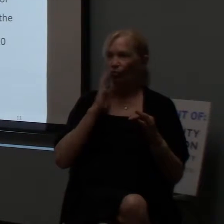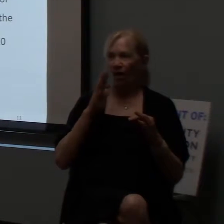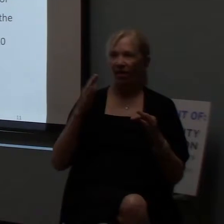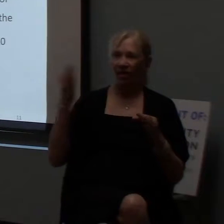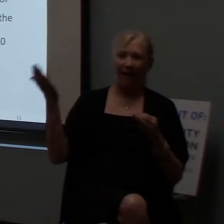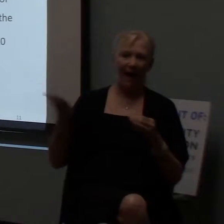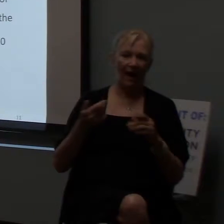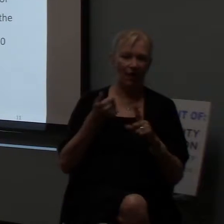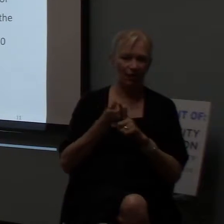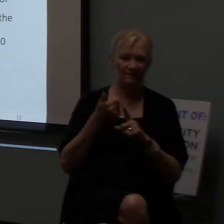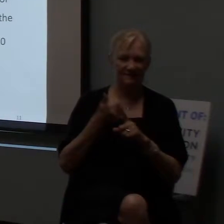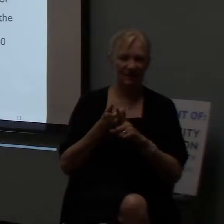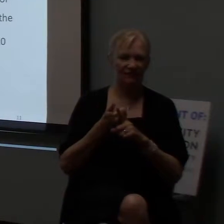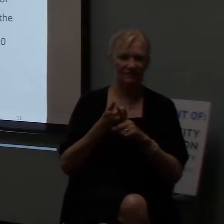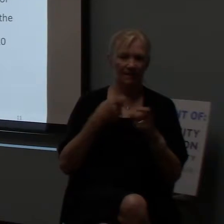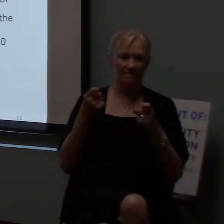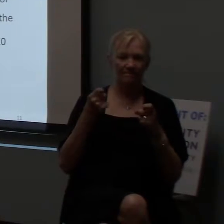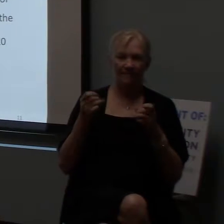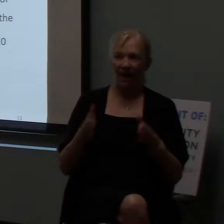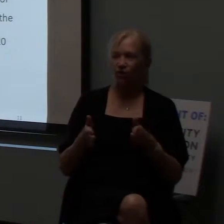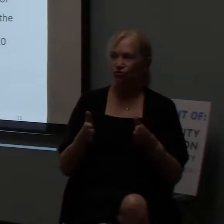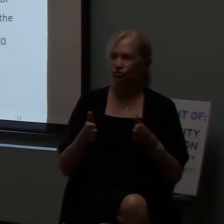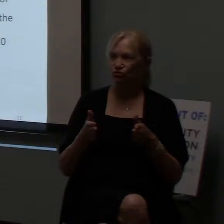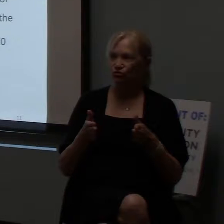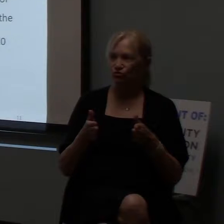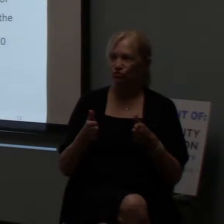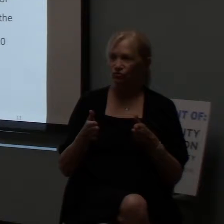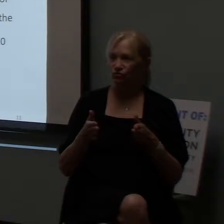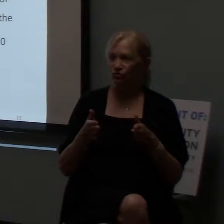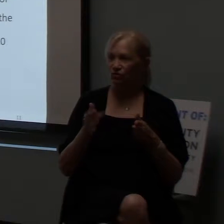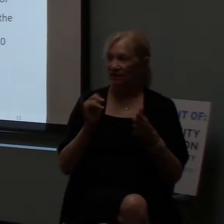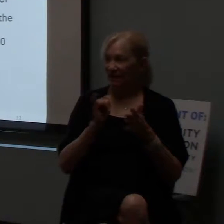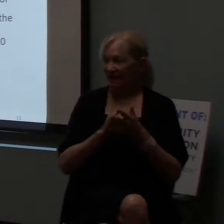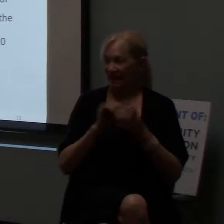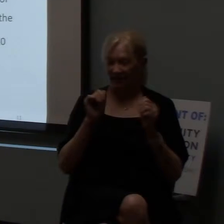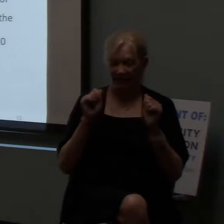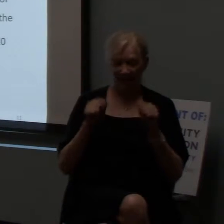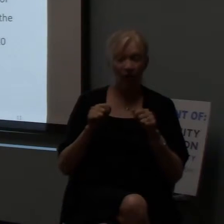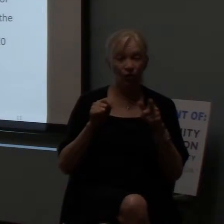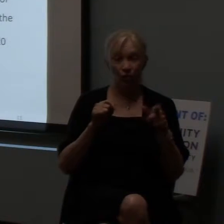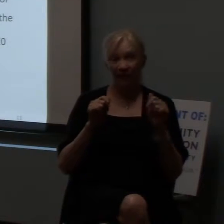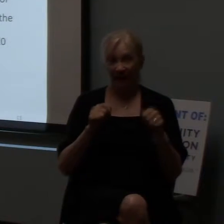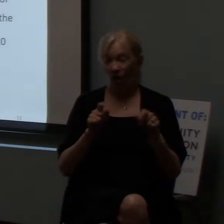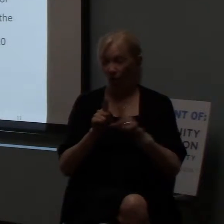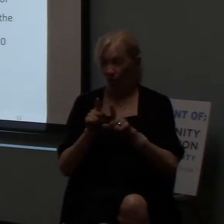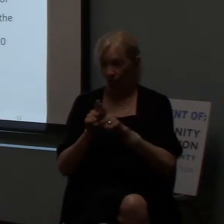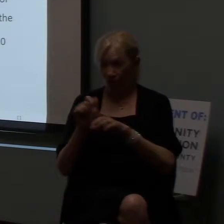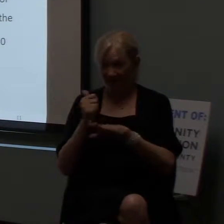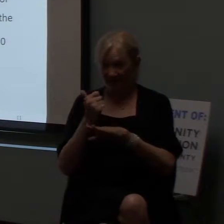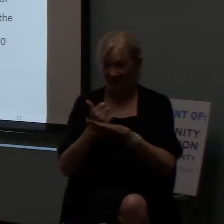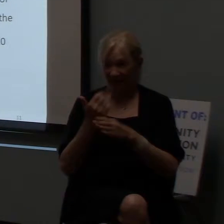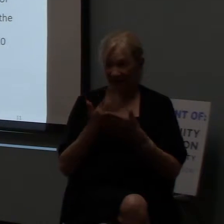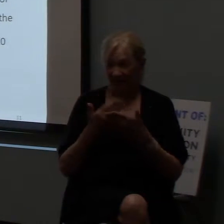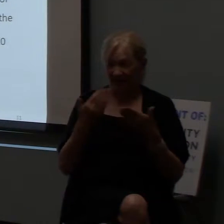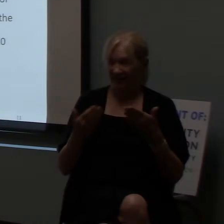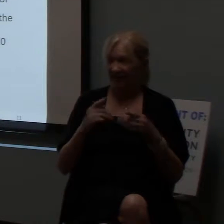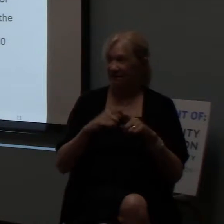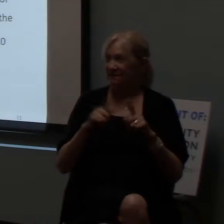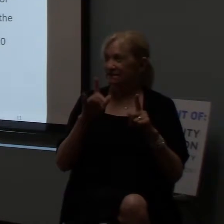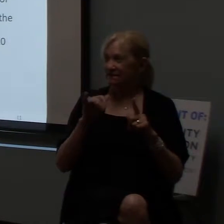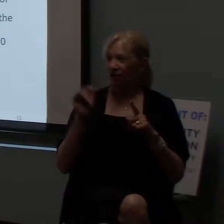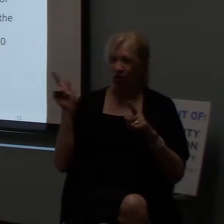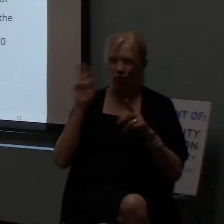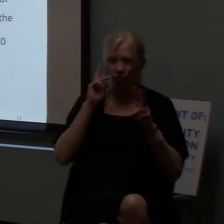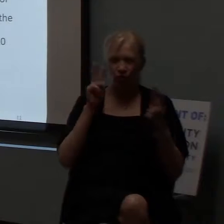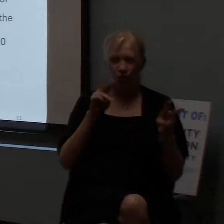a county manager. And as I said, that could go in either direction. You can also set things up differently. I was looking at some of the